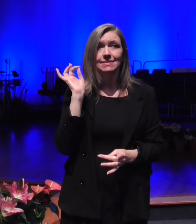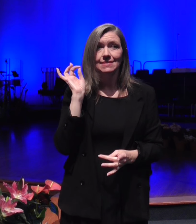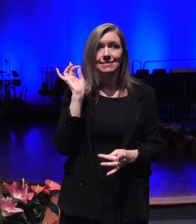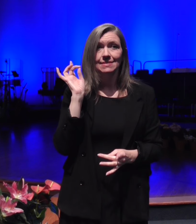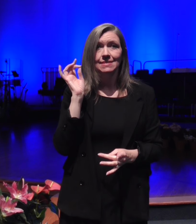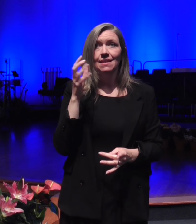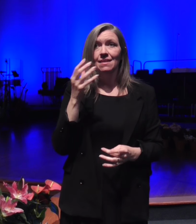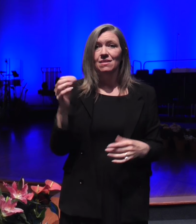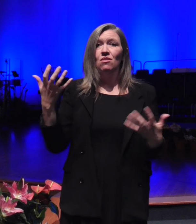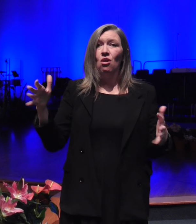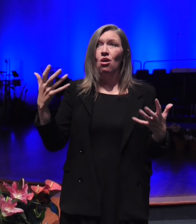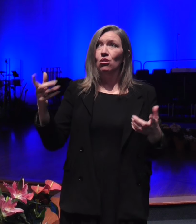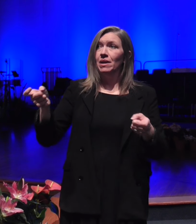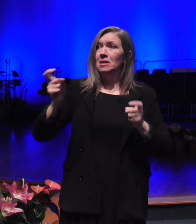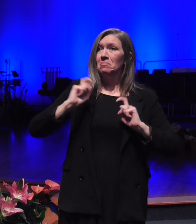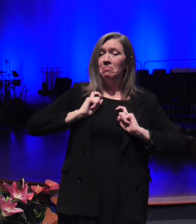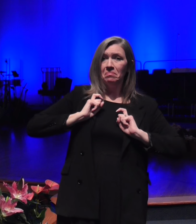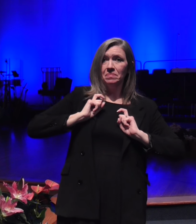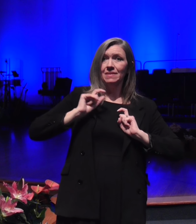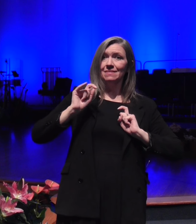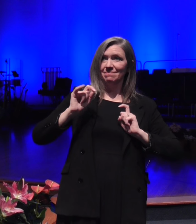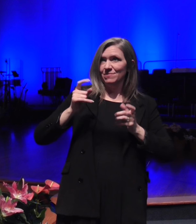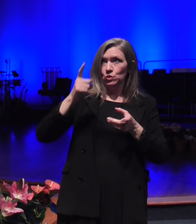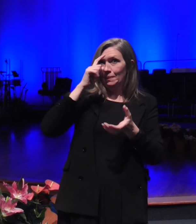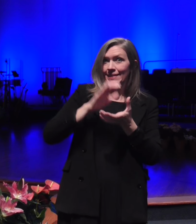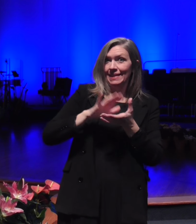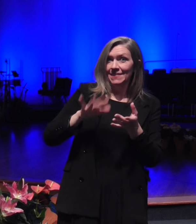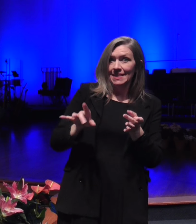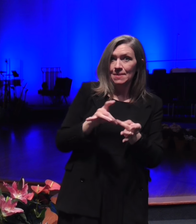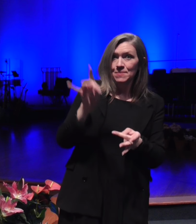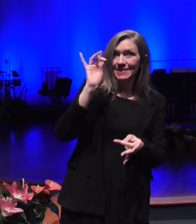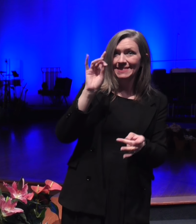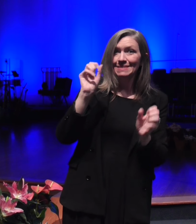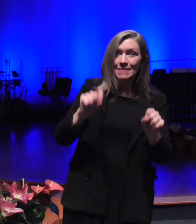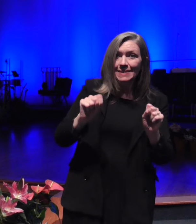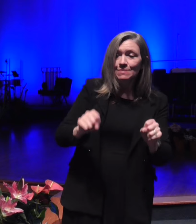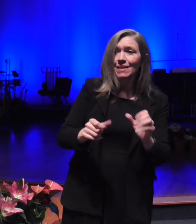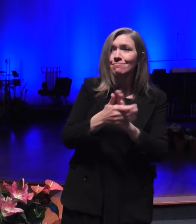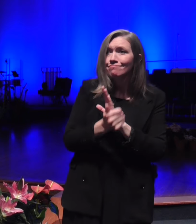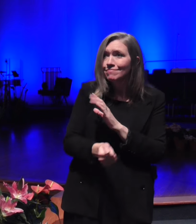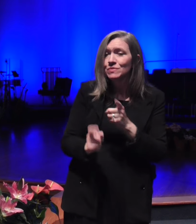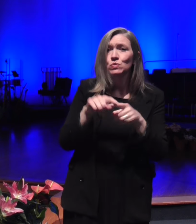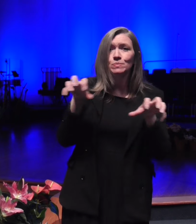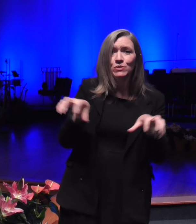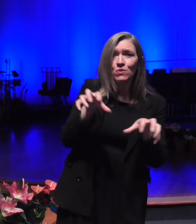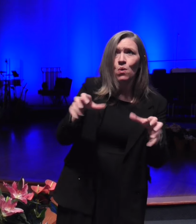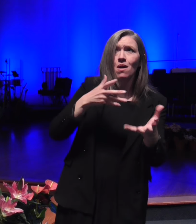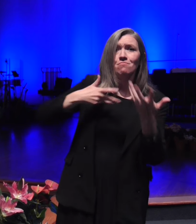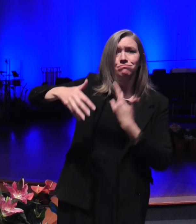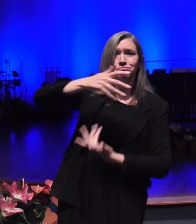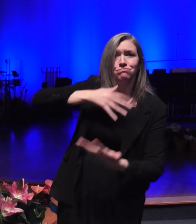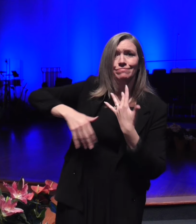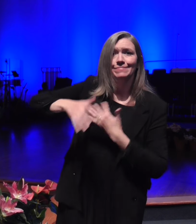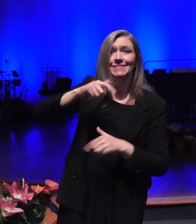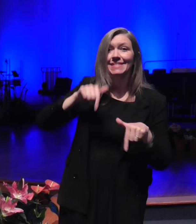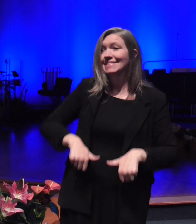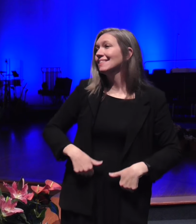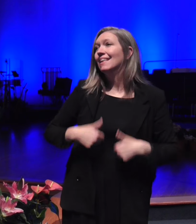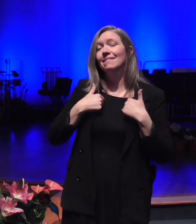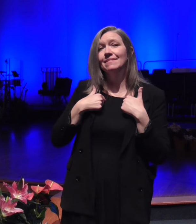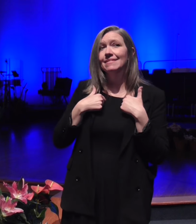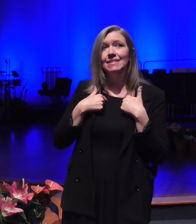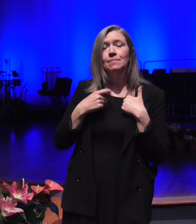done unto you as you believe in this presence and its possibility to perform and work through you in this thing called life, because your